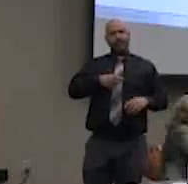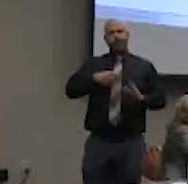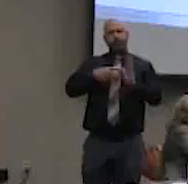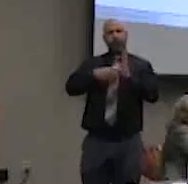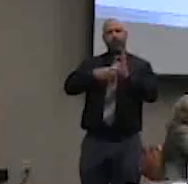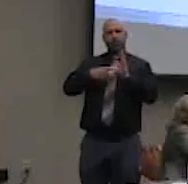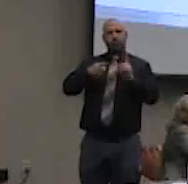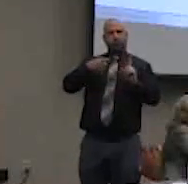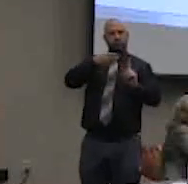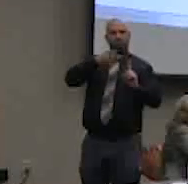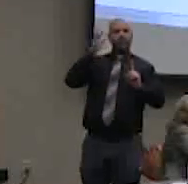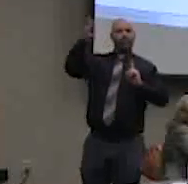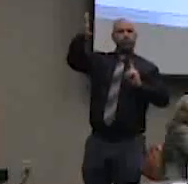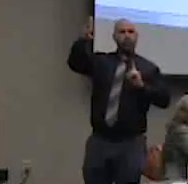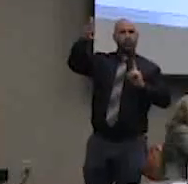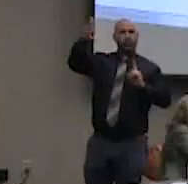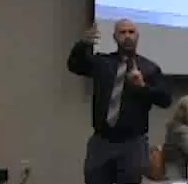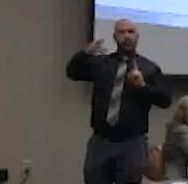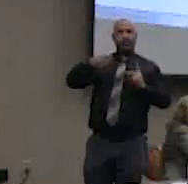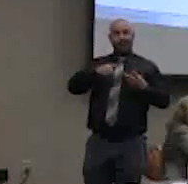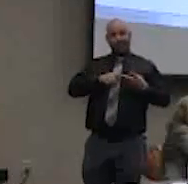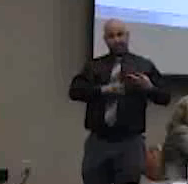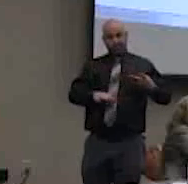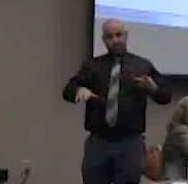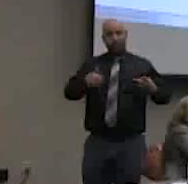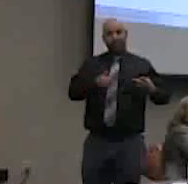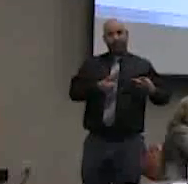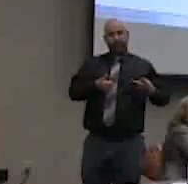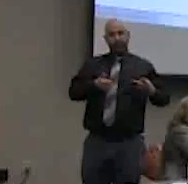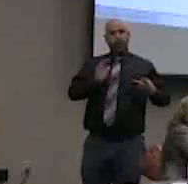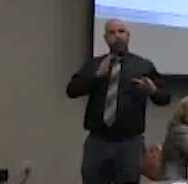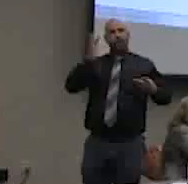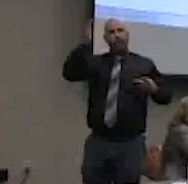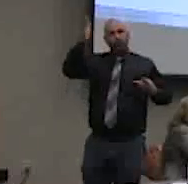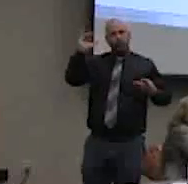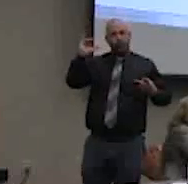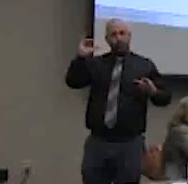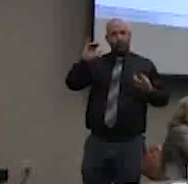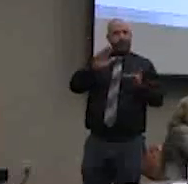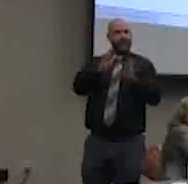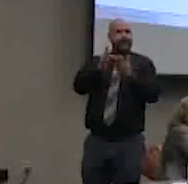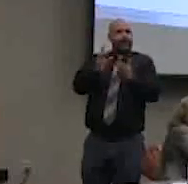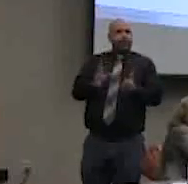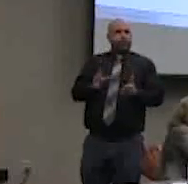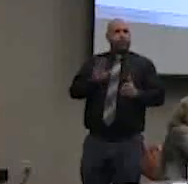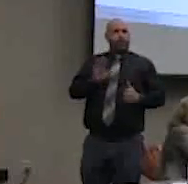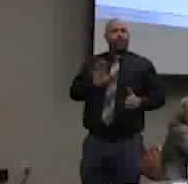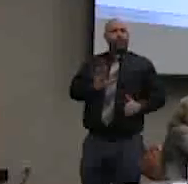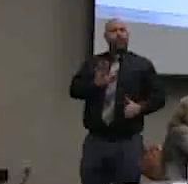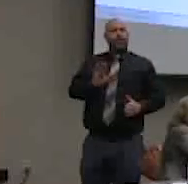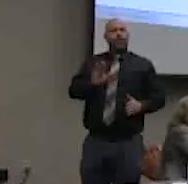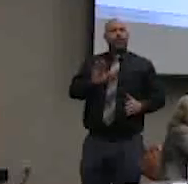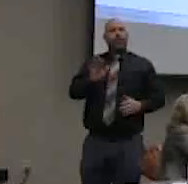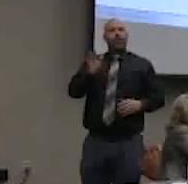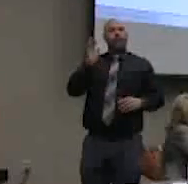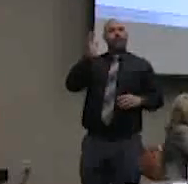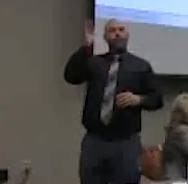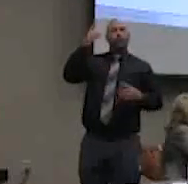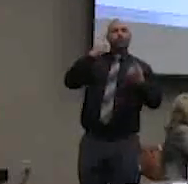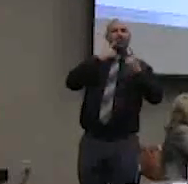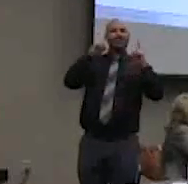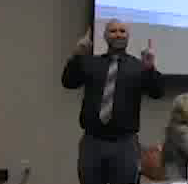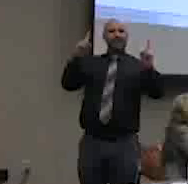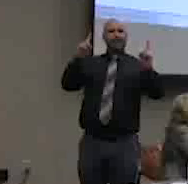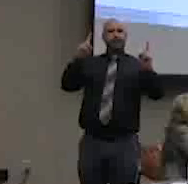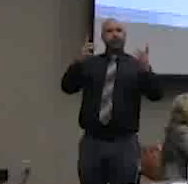but these children are our future as well. Their health, their welfare, their well-being is what will be reflected in our entire state as we move